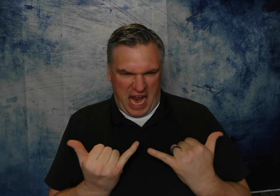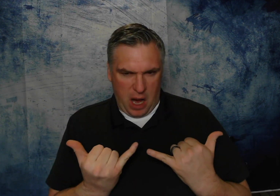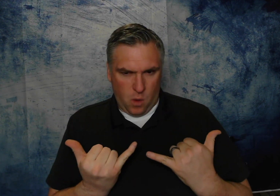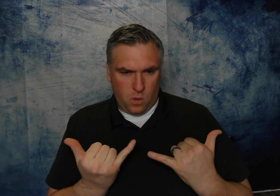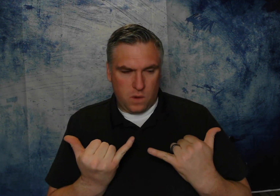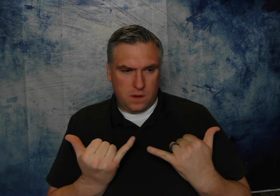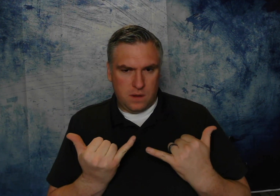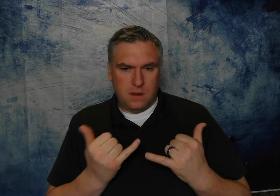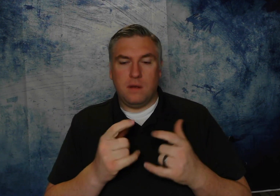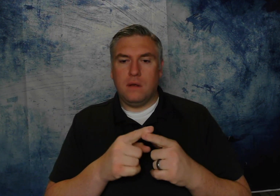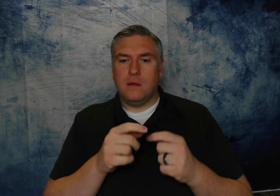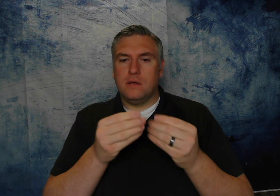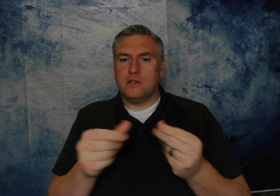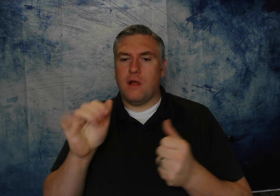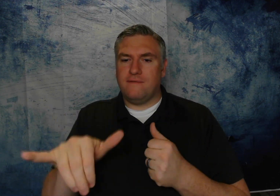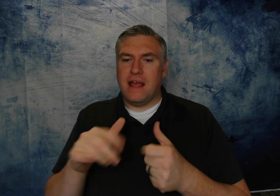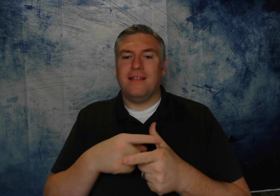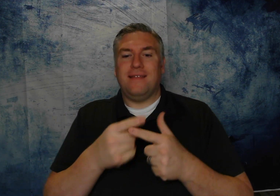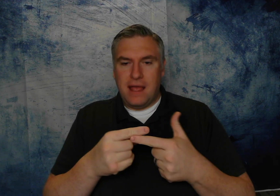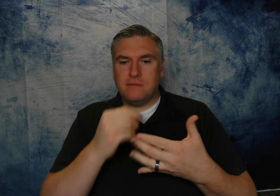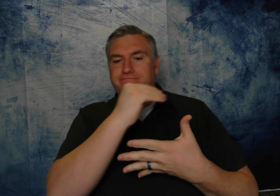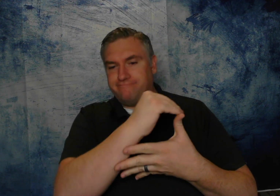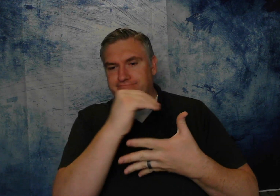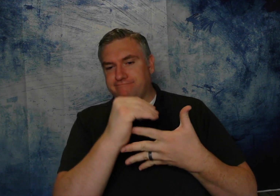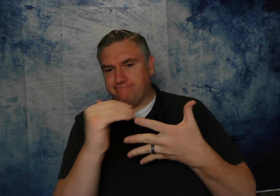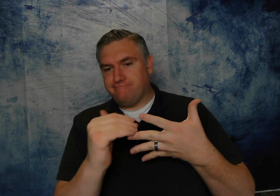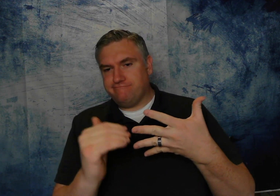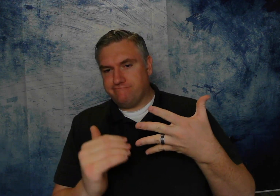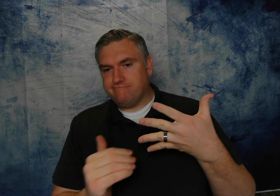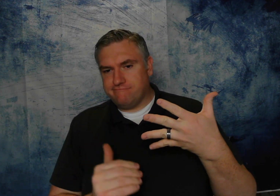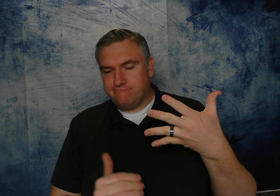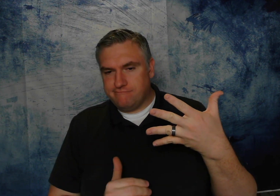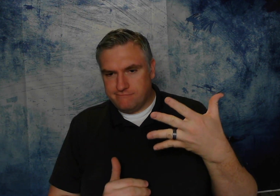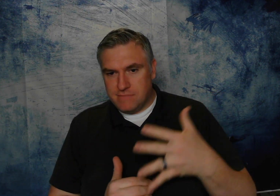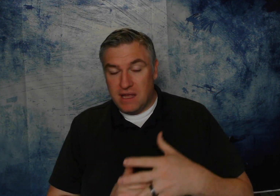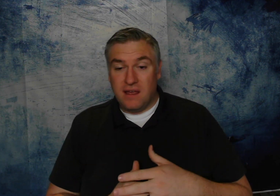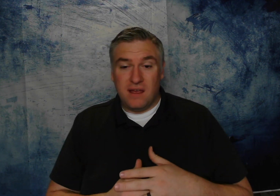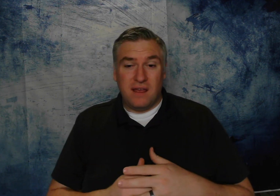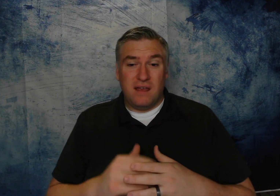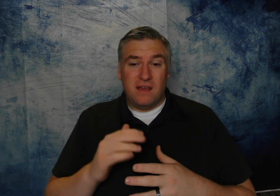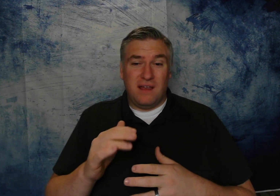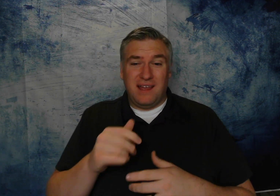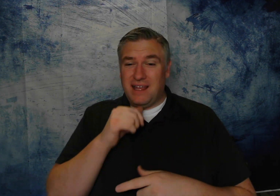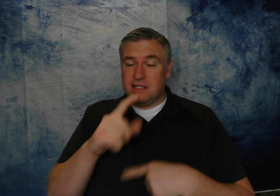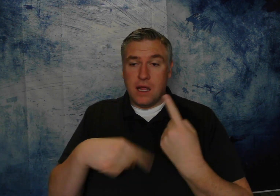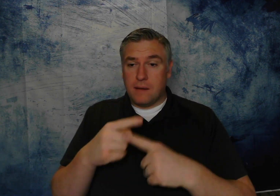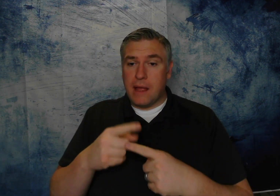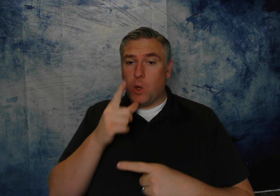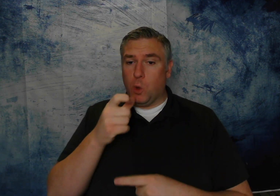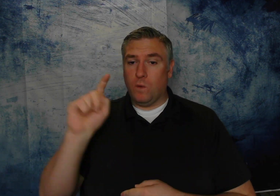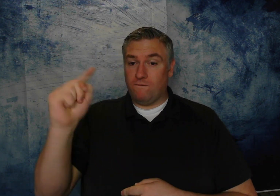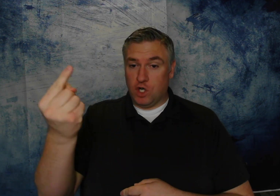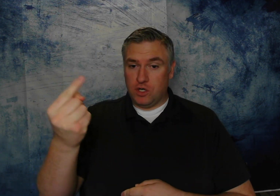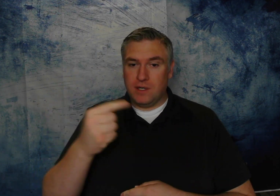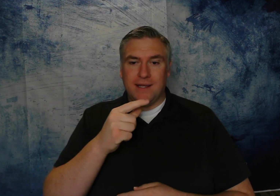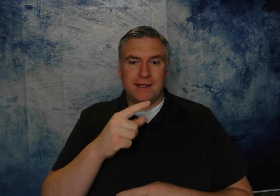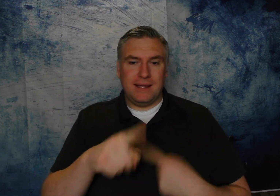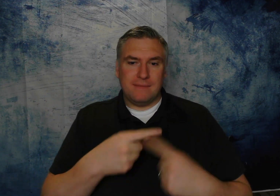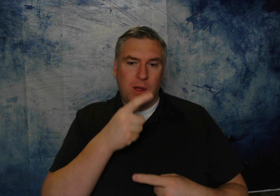what need my attention right now. And when I take care of that, then I can address the other less serious things. It's not about who's